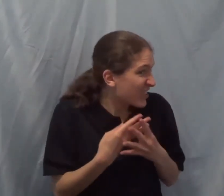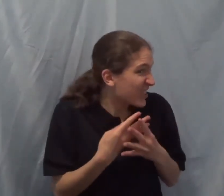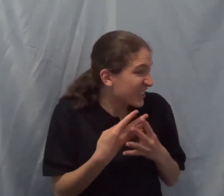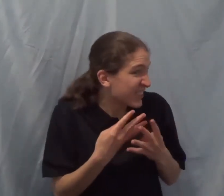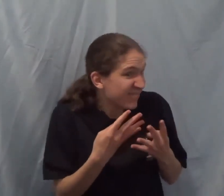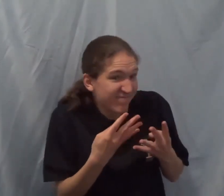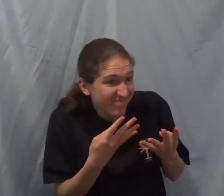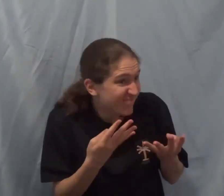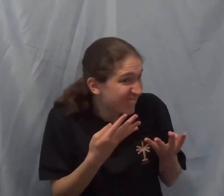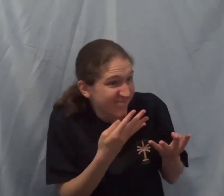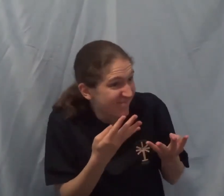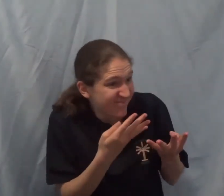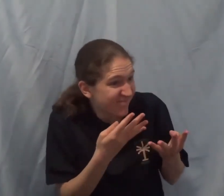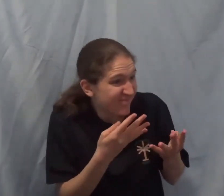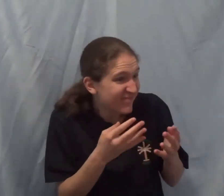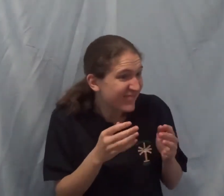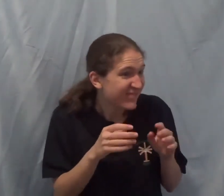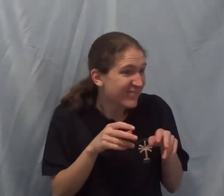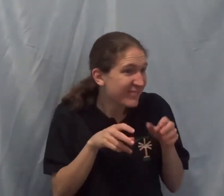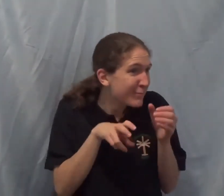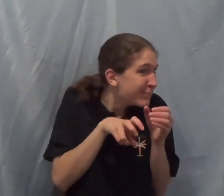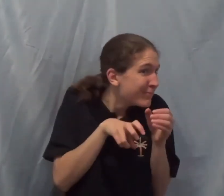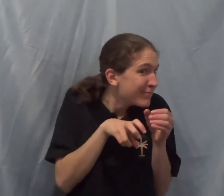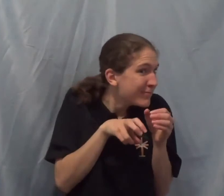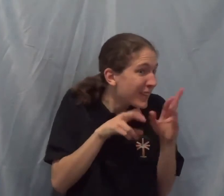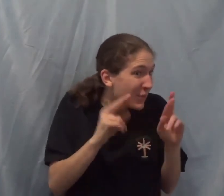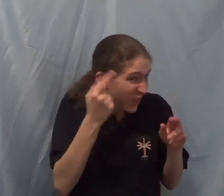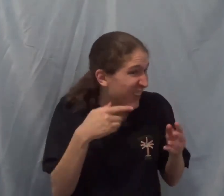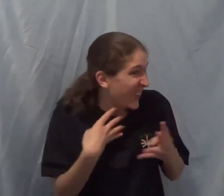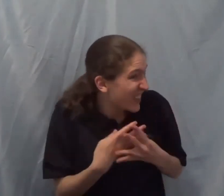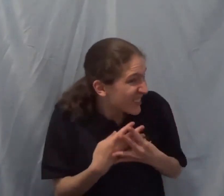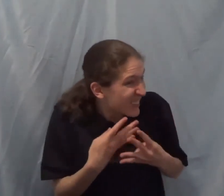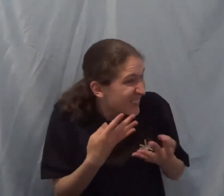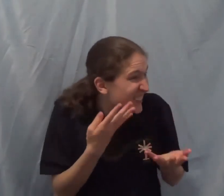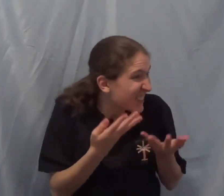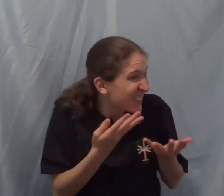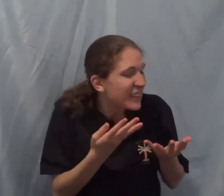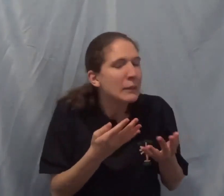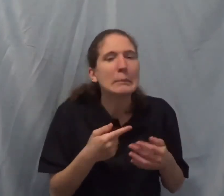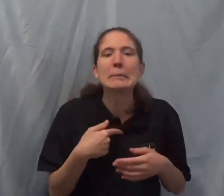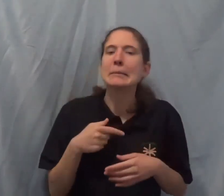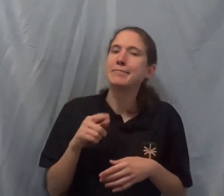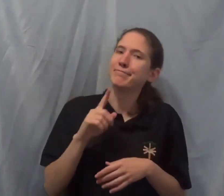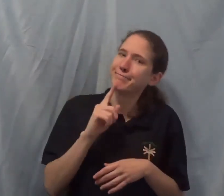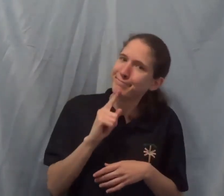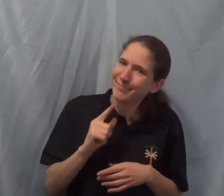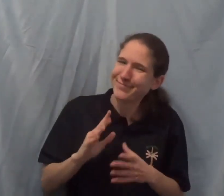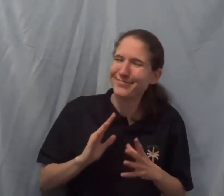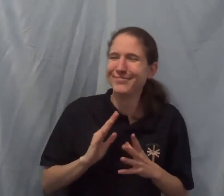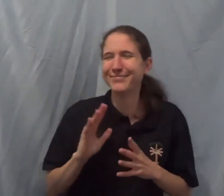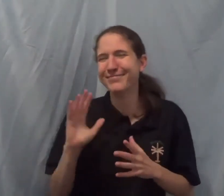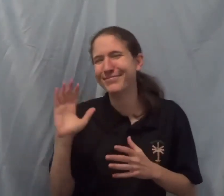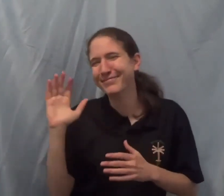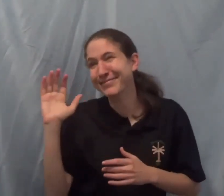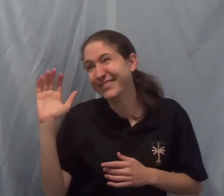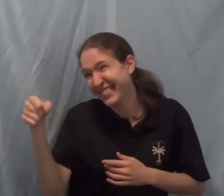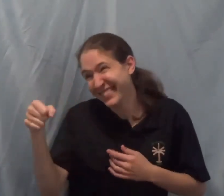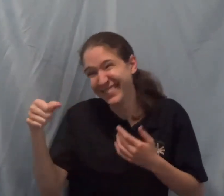said, well, so it was until I had to get on the plane. So I said, well, I guess plan B is to get it done on the plane. So I'm sitting next to someone. This